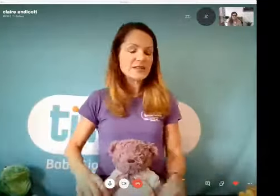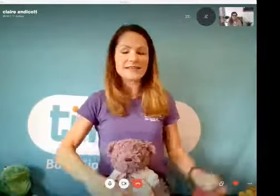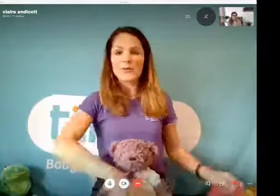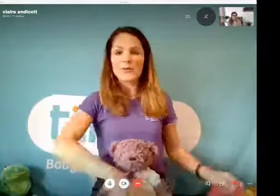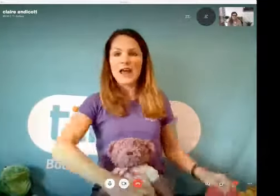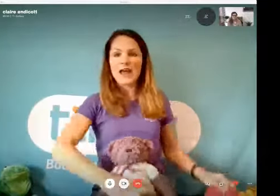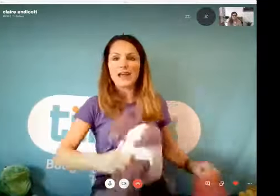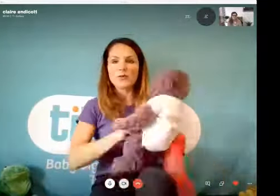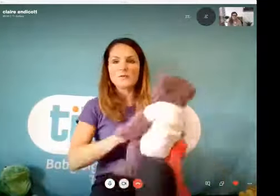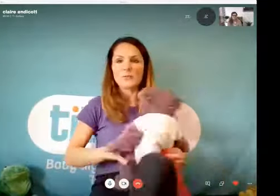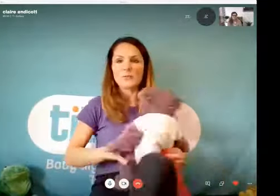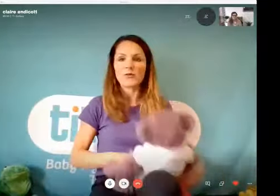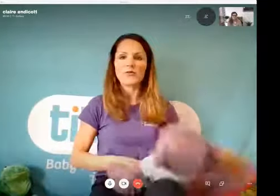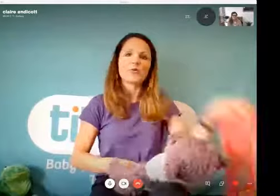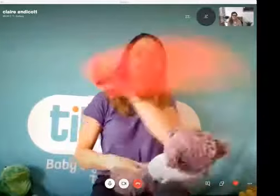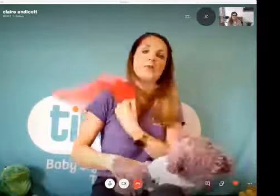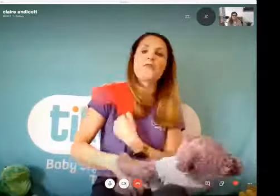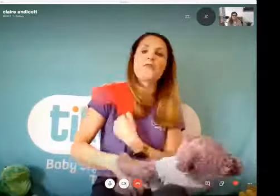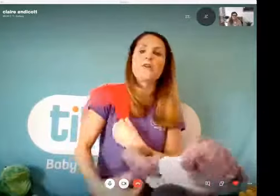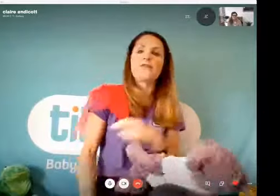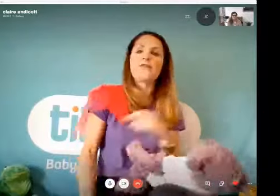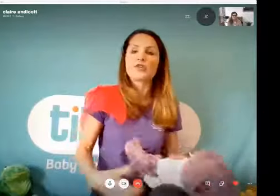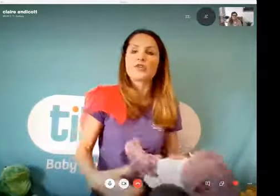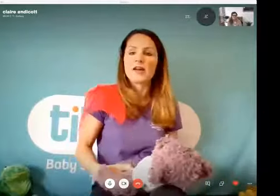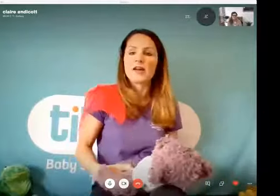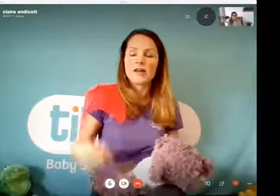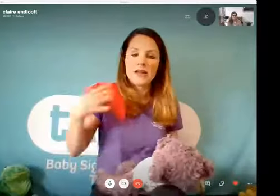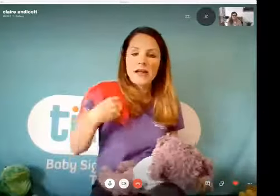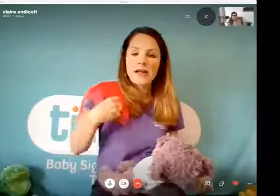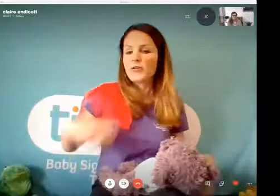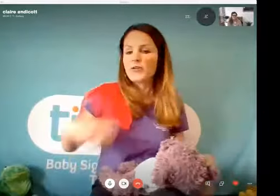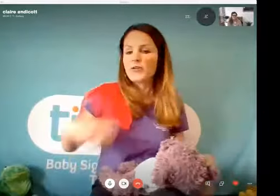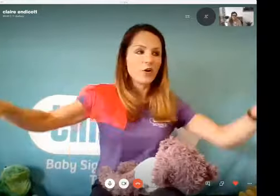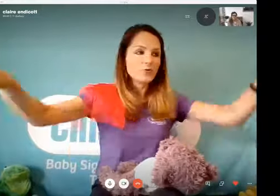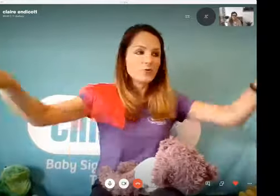there, most people have always got one thrown over their shoulder. Or if not, I'm sure you've got one.